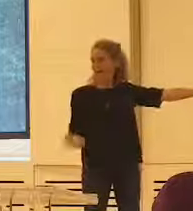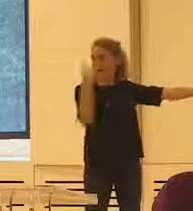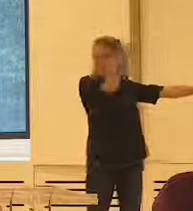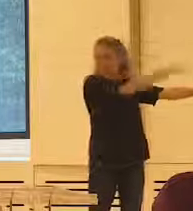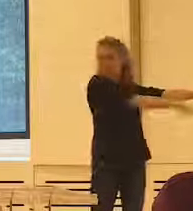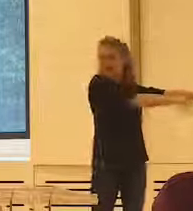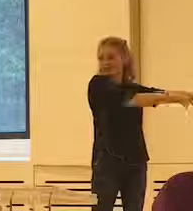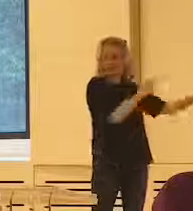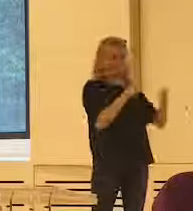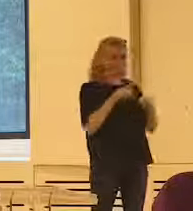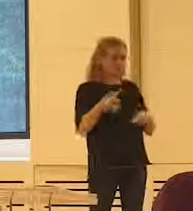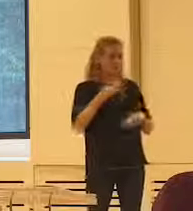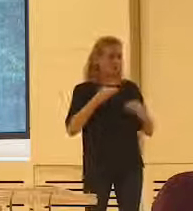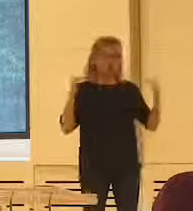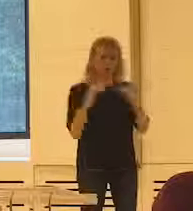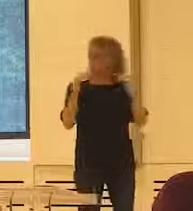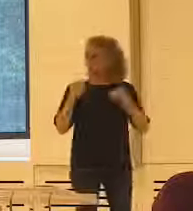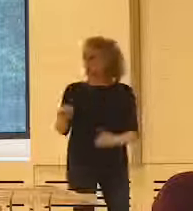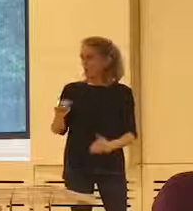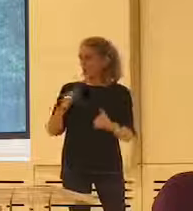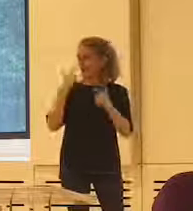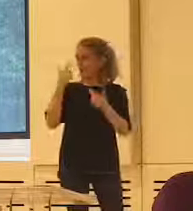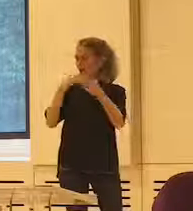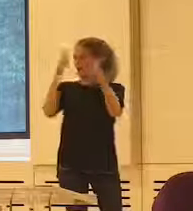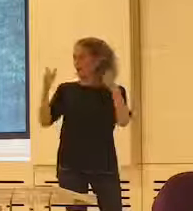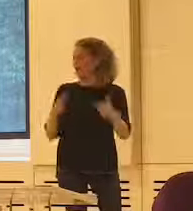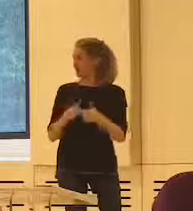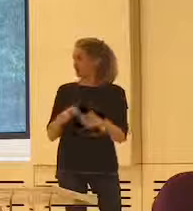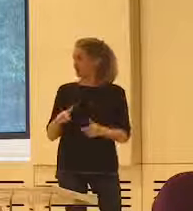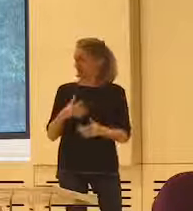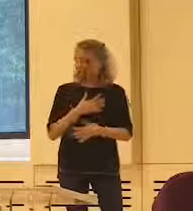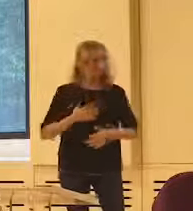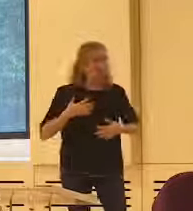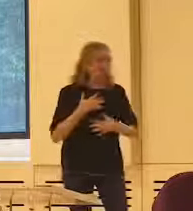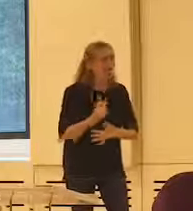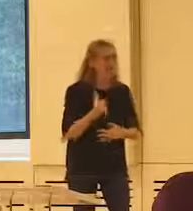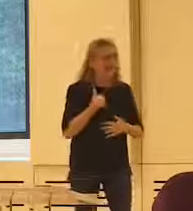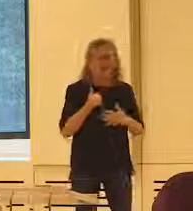nothing there to support them, so they have to be moved away from their home, and therefore they